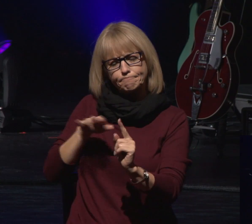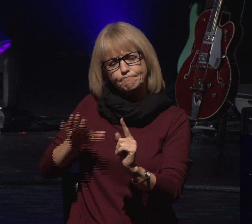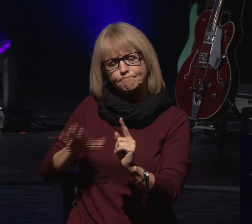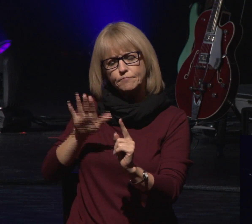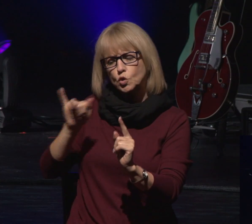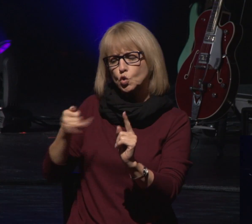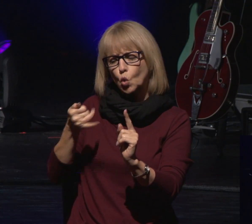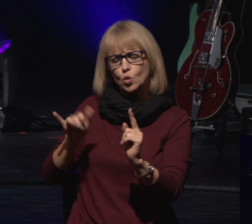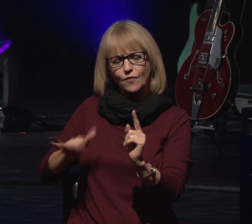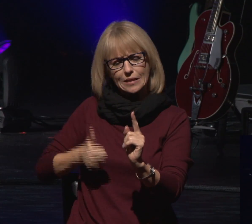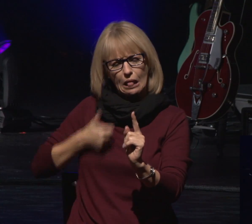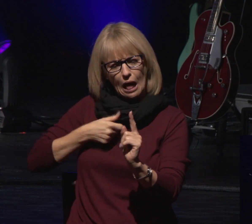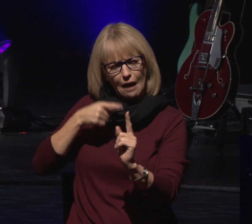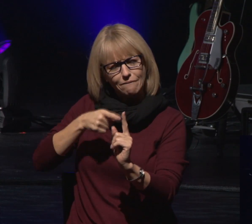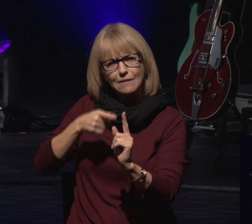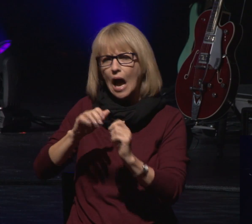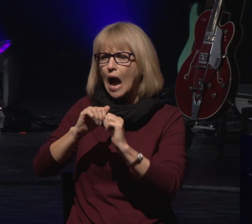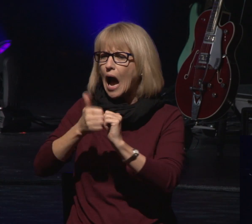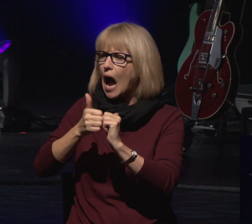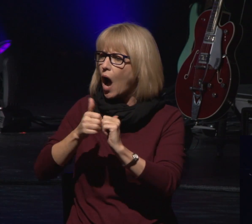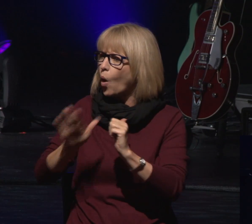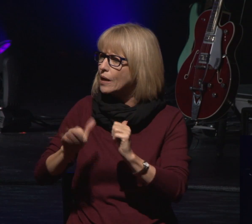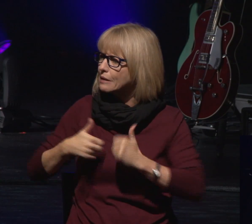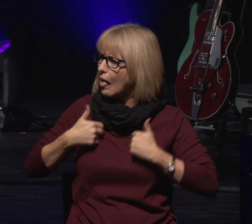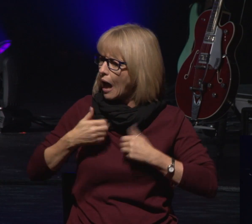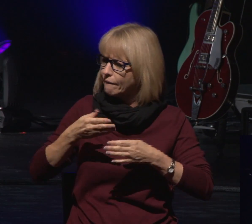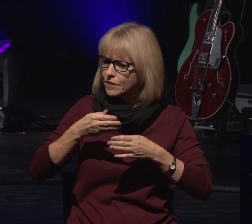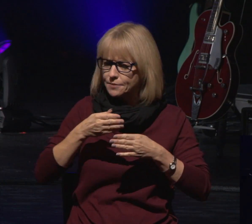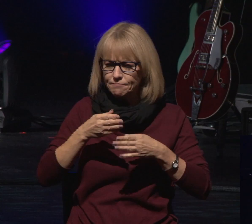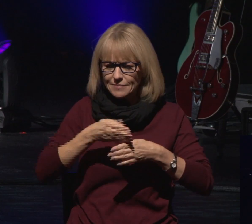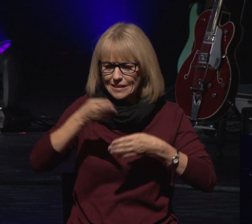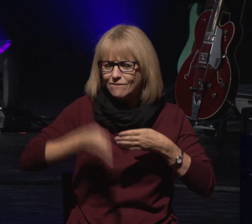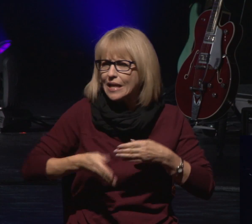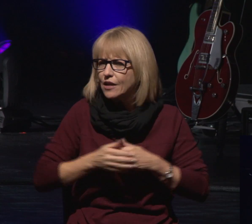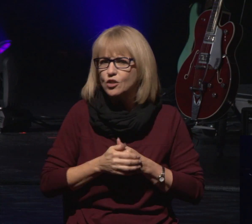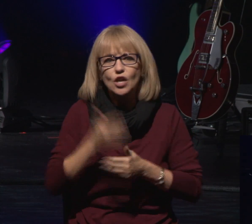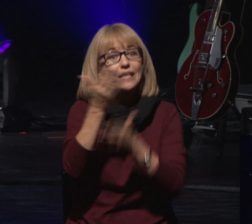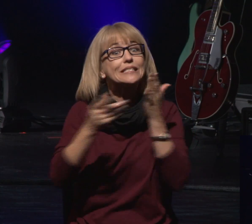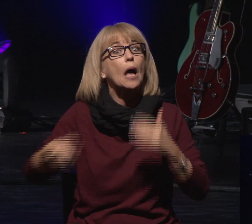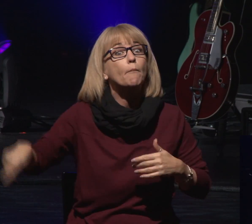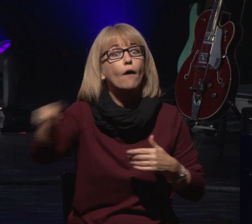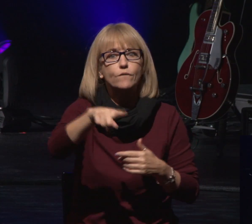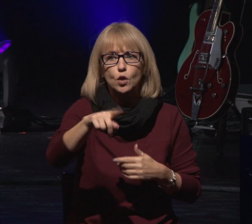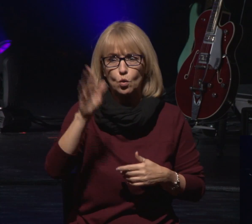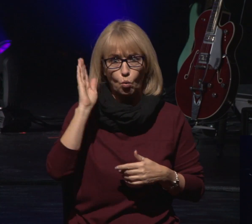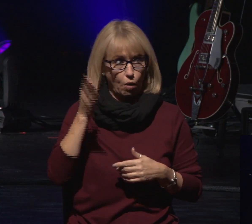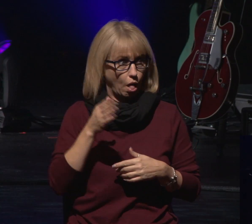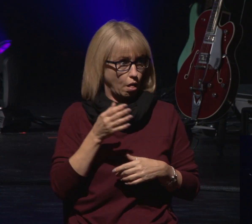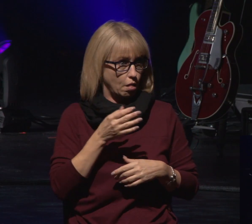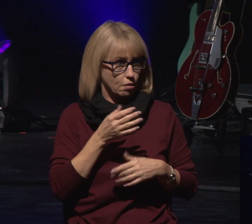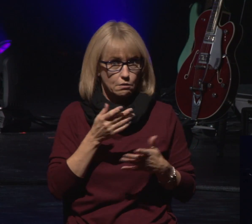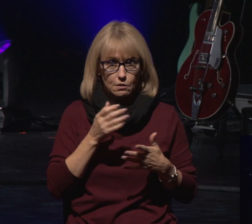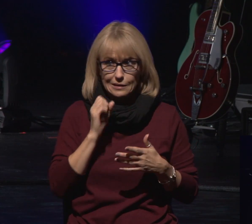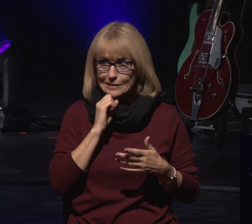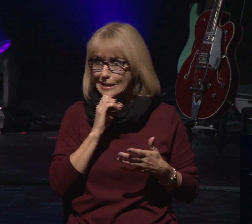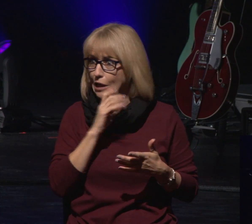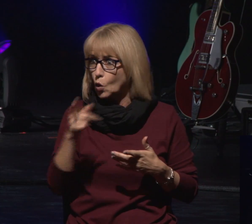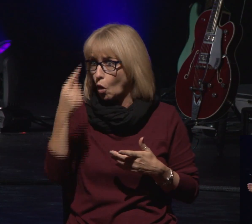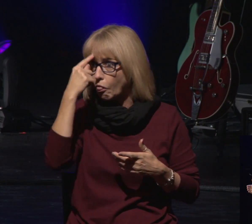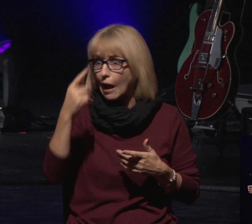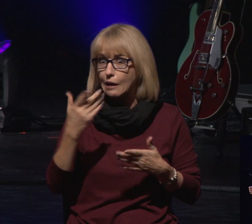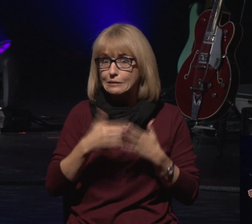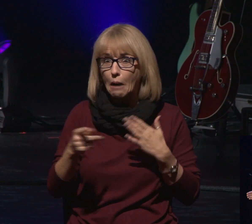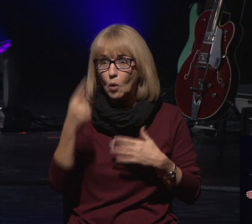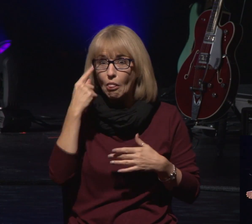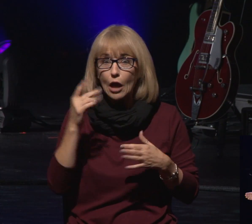end? And if you look a little bit ahead, some of you, it's like, well, for some of us, not too far ahead for our future. We think our life may be ending. For